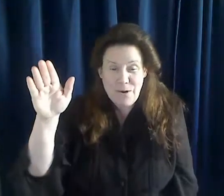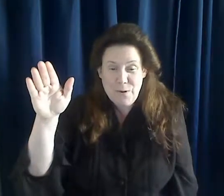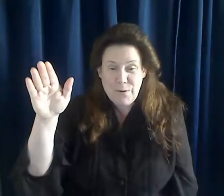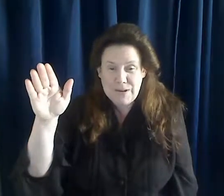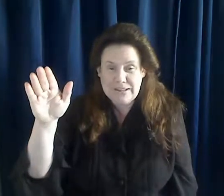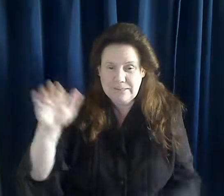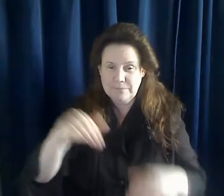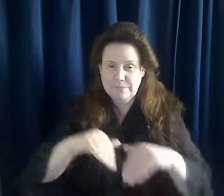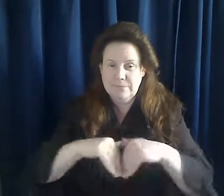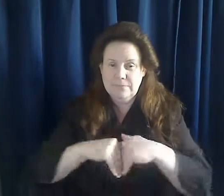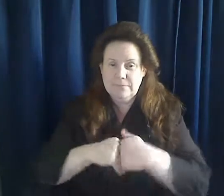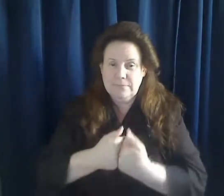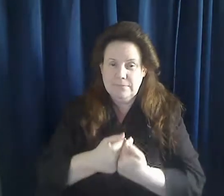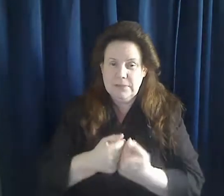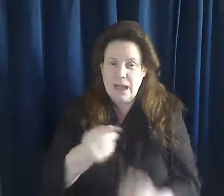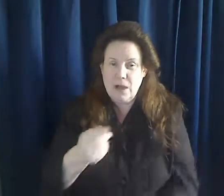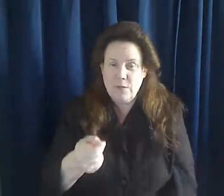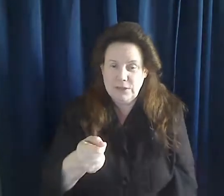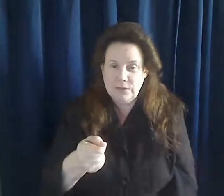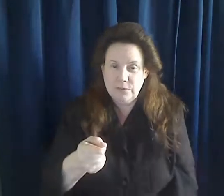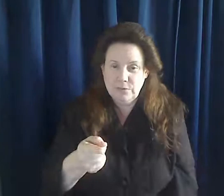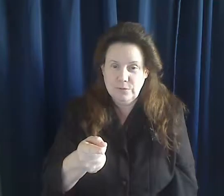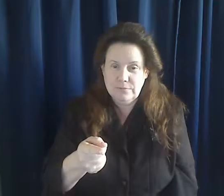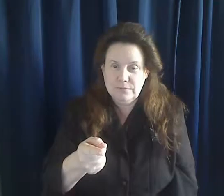hello, how are you?